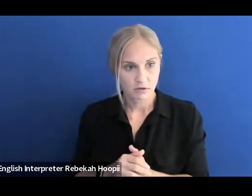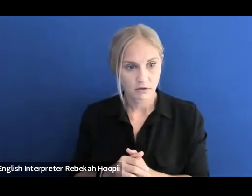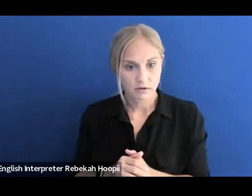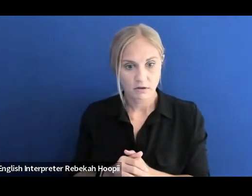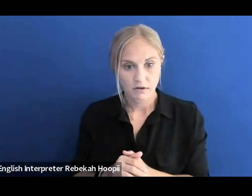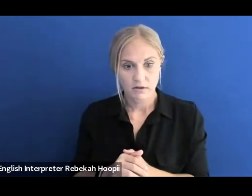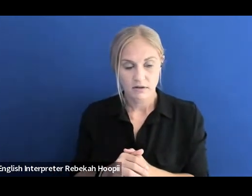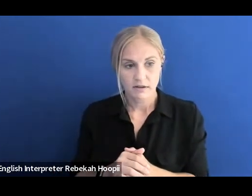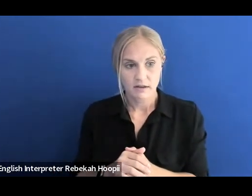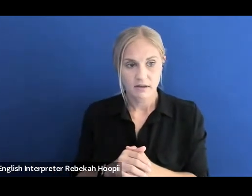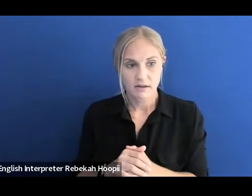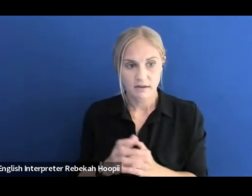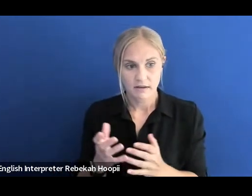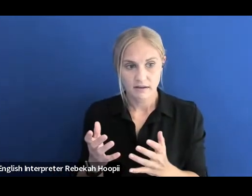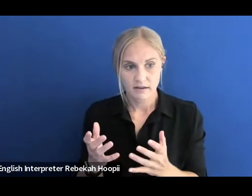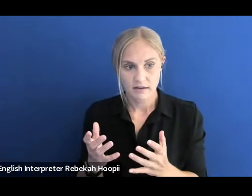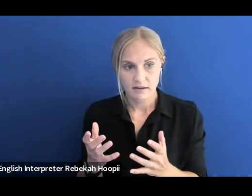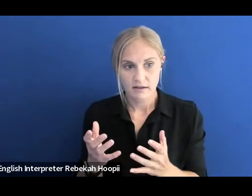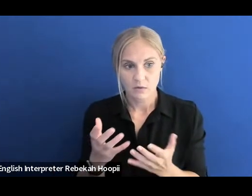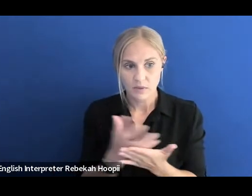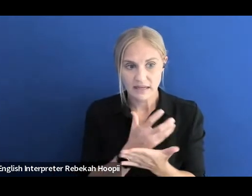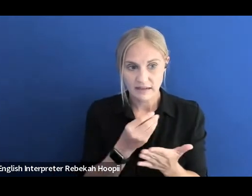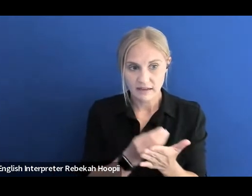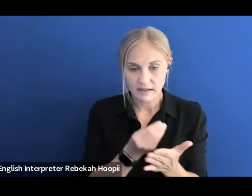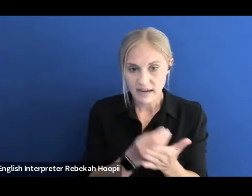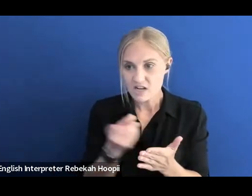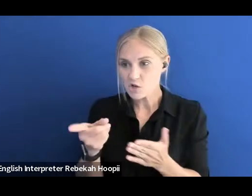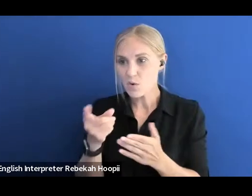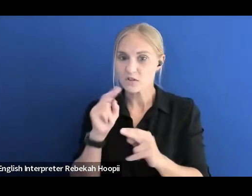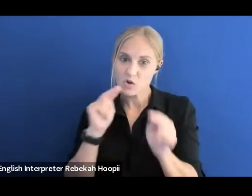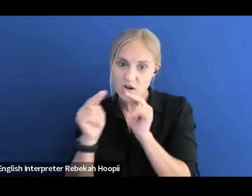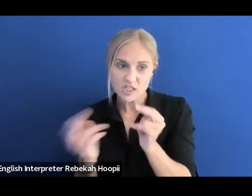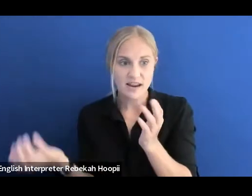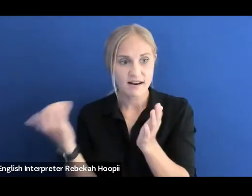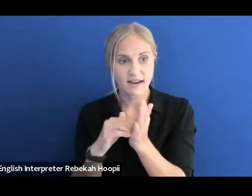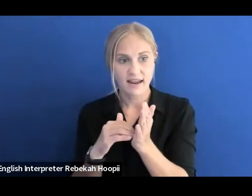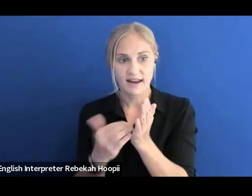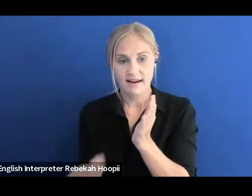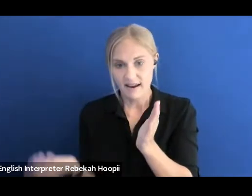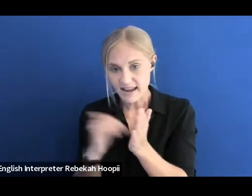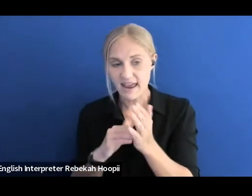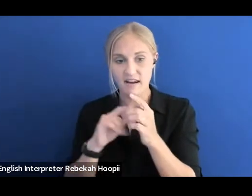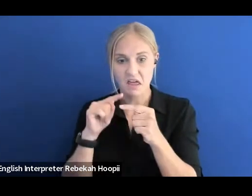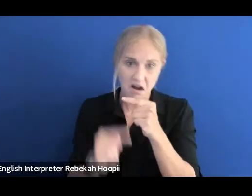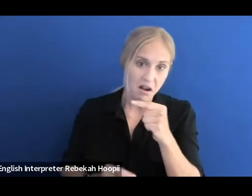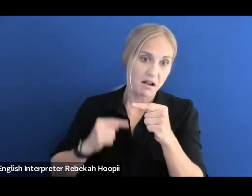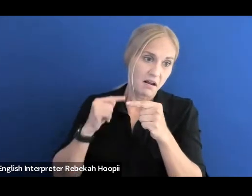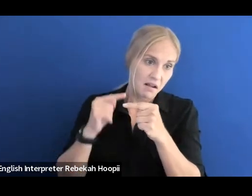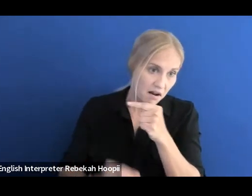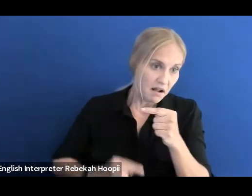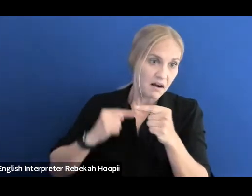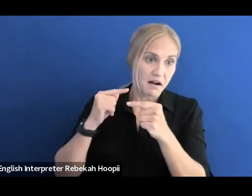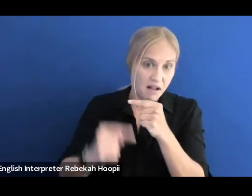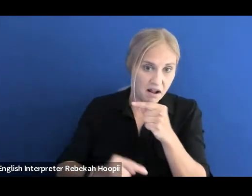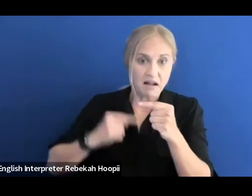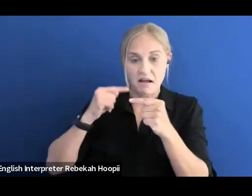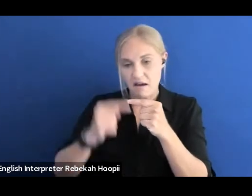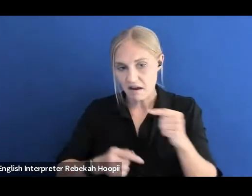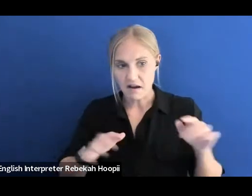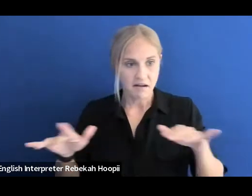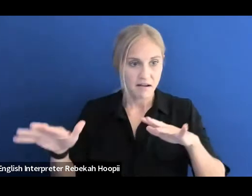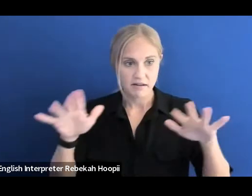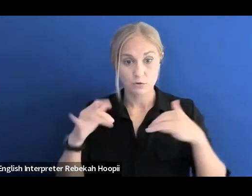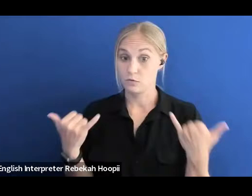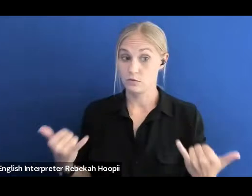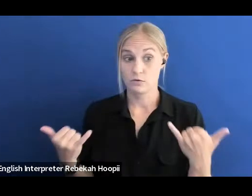year. And you guys want to renegotiate and go down this whole surface of our head. And so